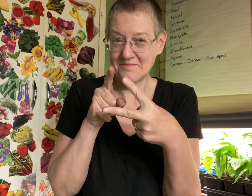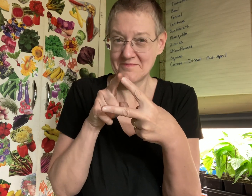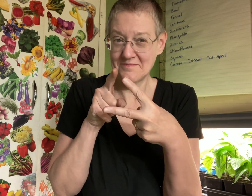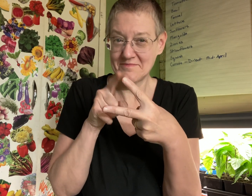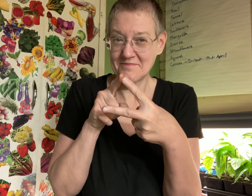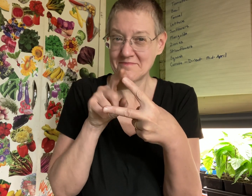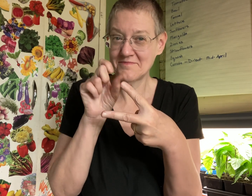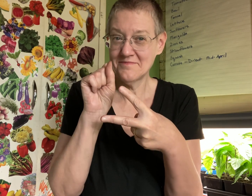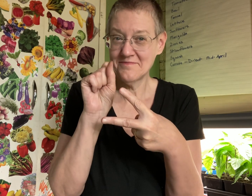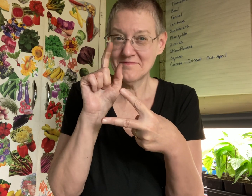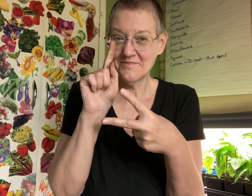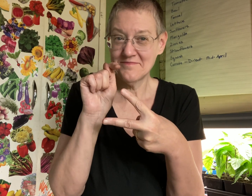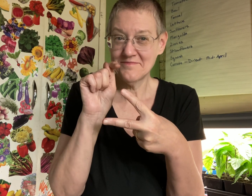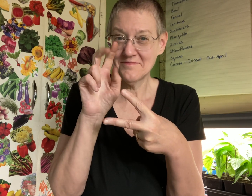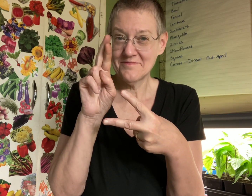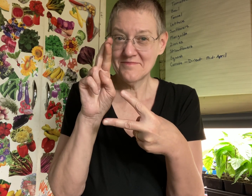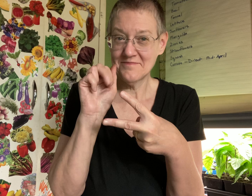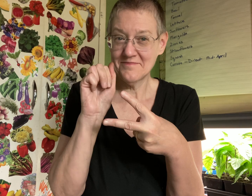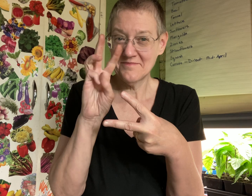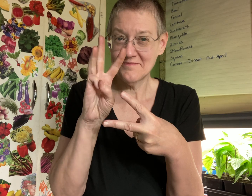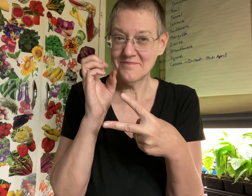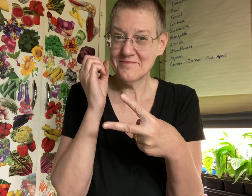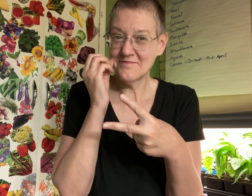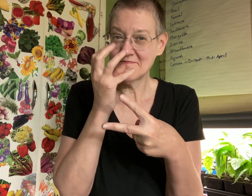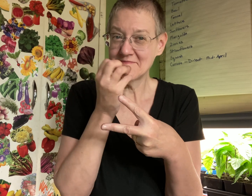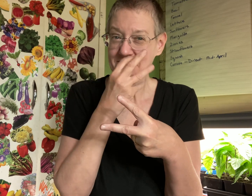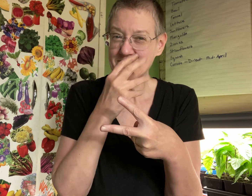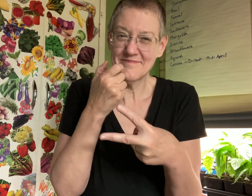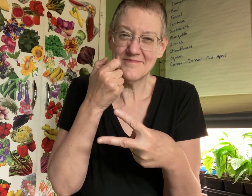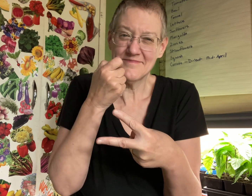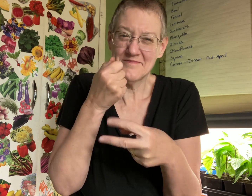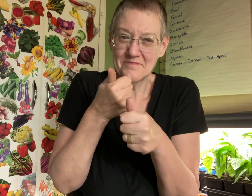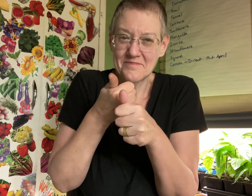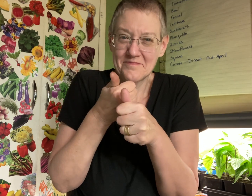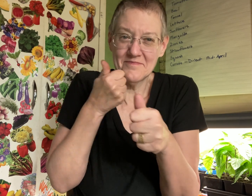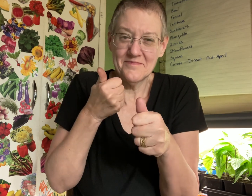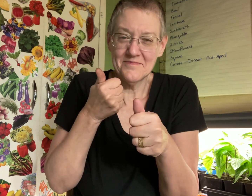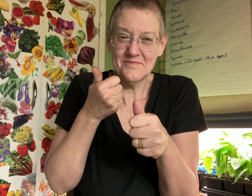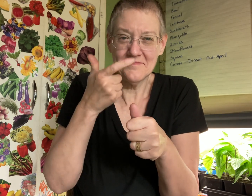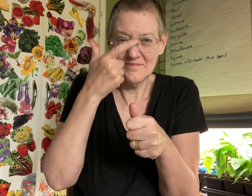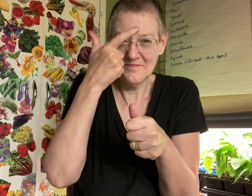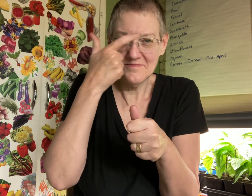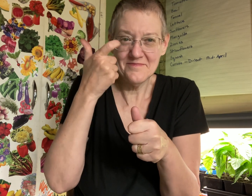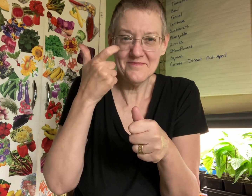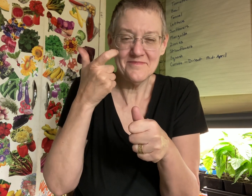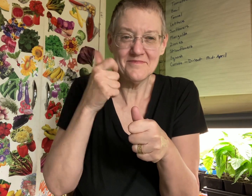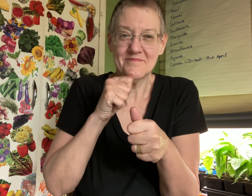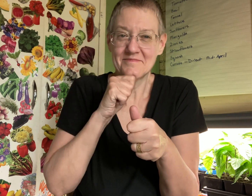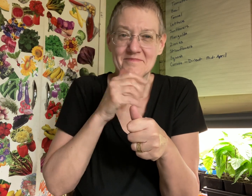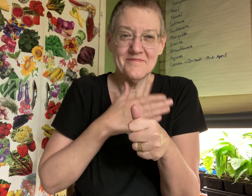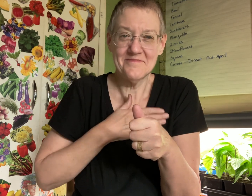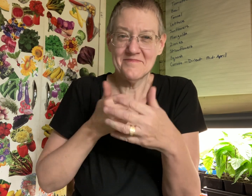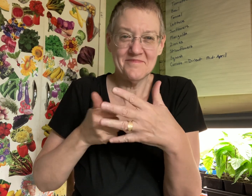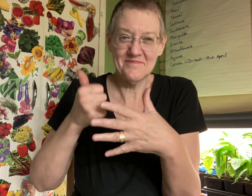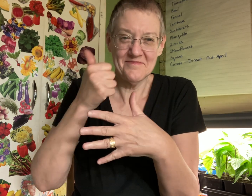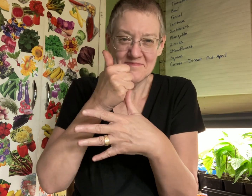I have 2 things left to sow. Straw flowers, which I'm a little behind on because it's really just not a priority right